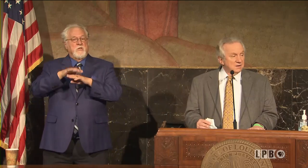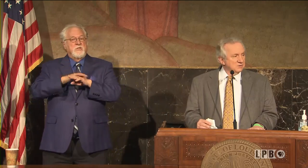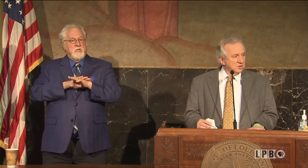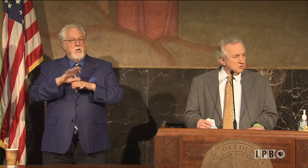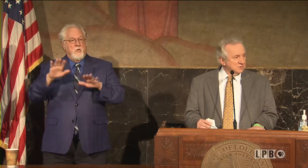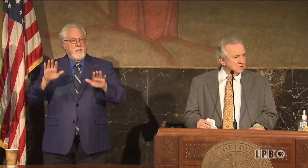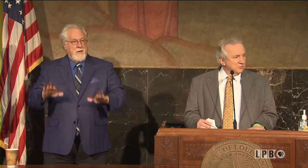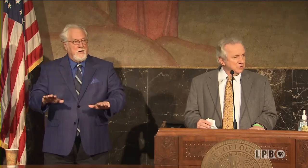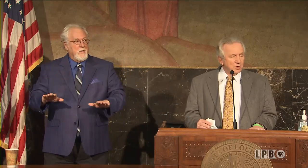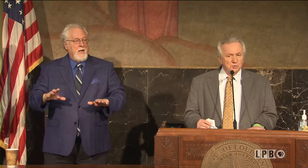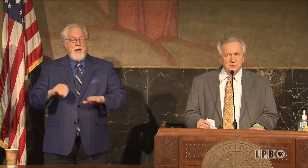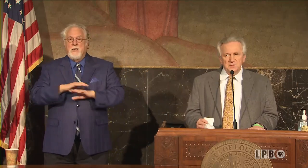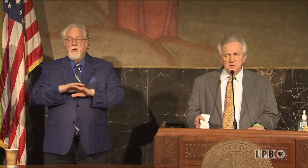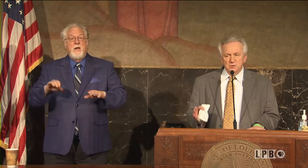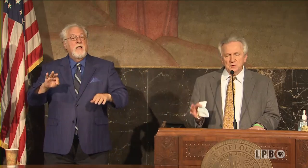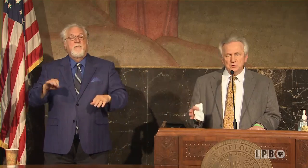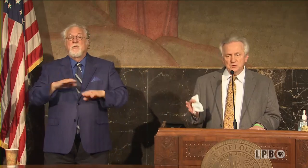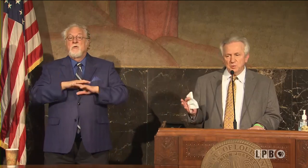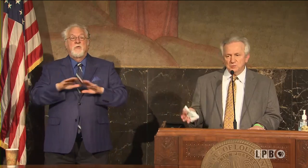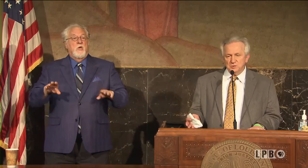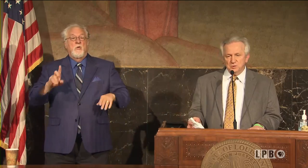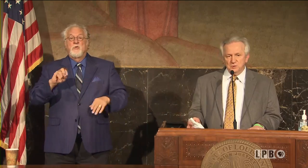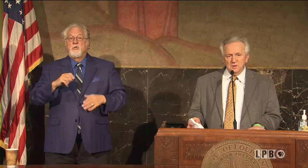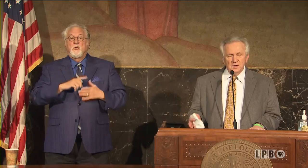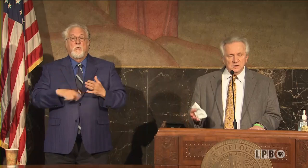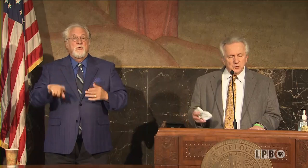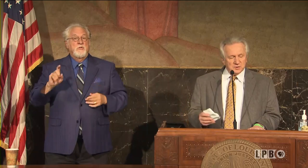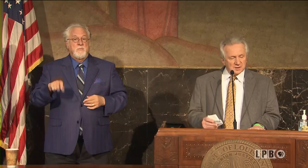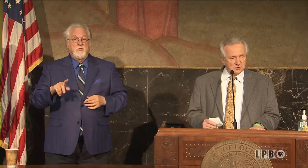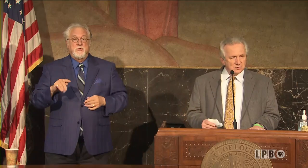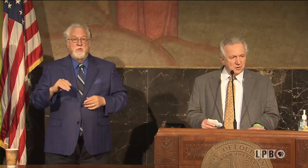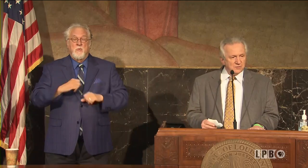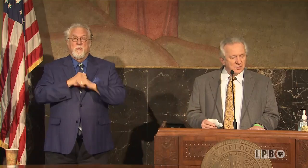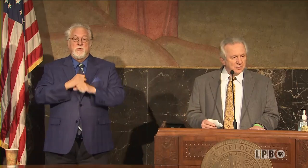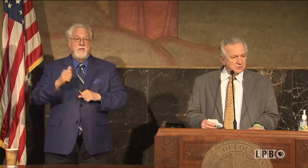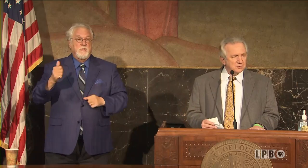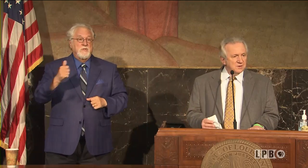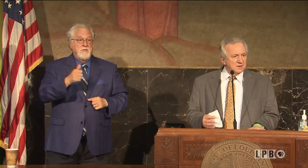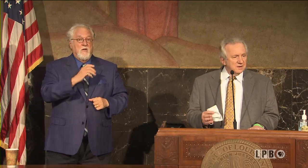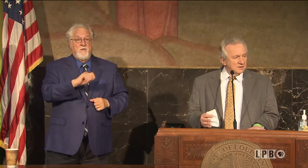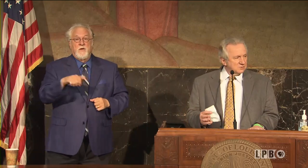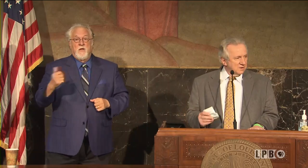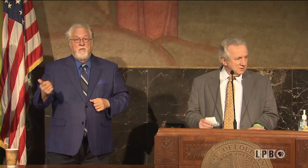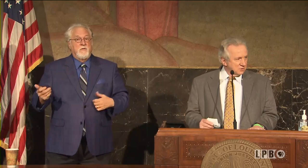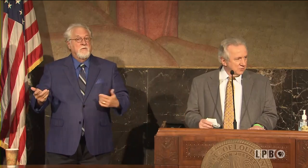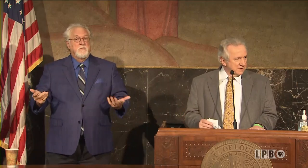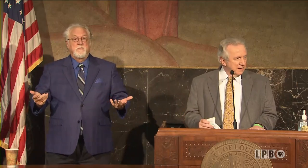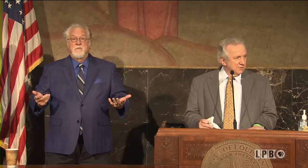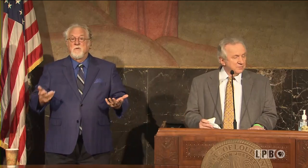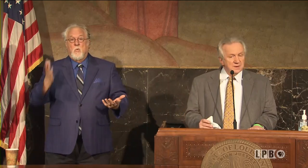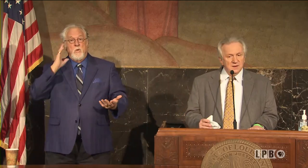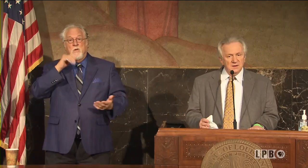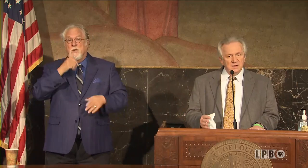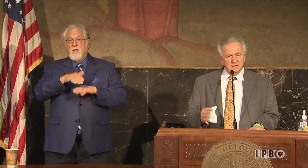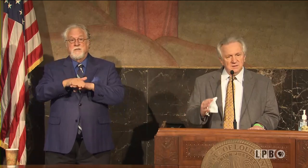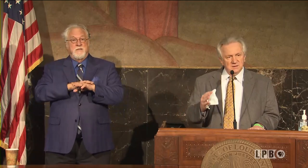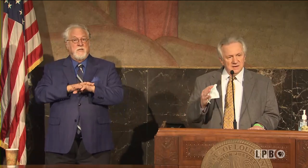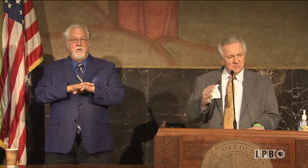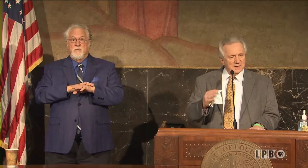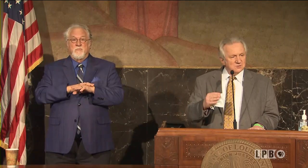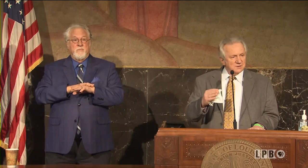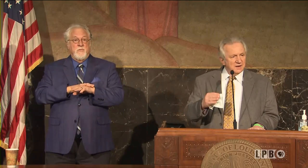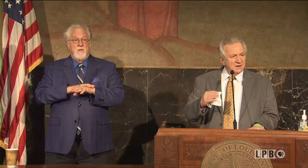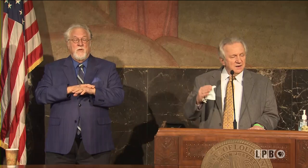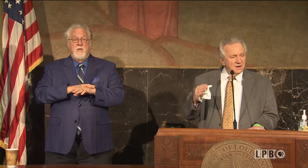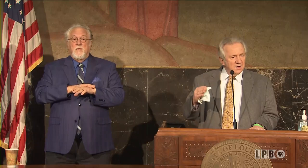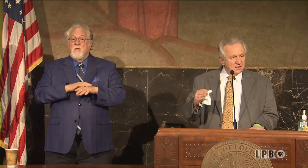And it doesn't. If you don't do what you're supposed to do to protect yourself and others, it's not slowing down. It